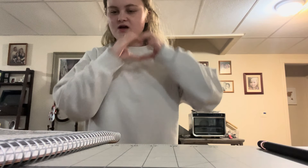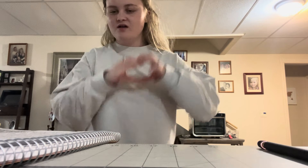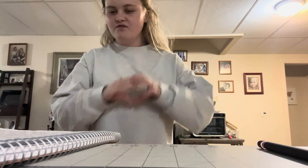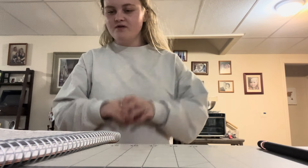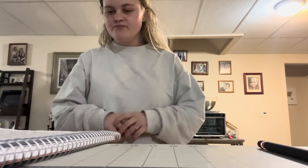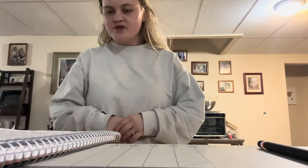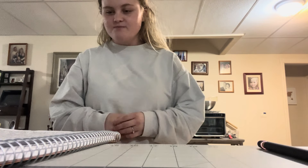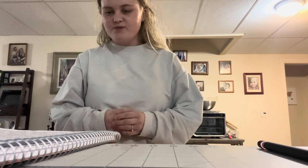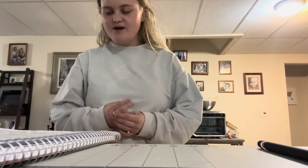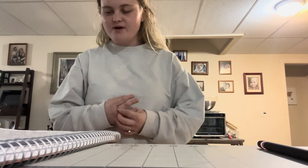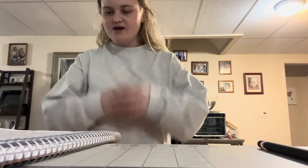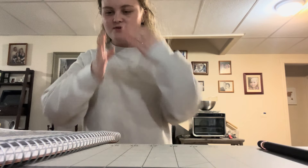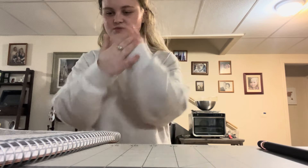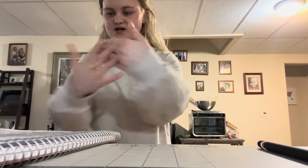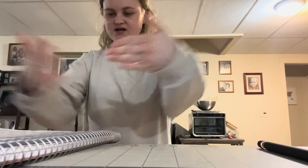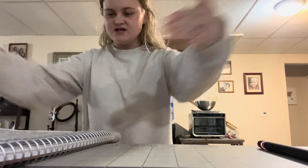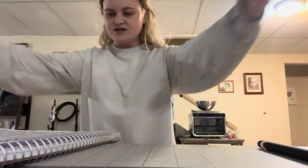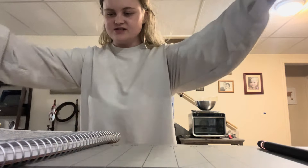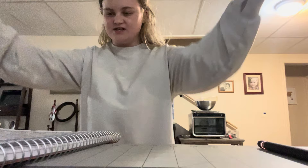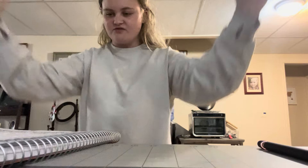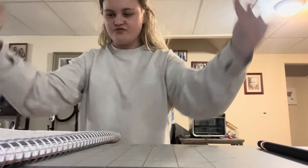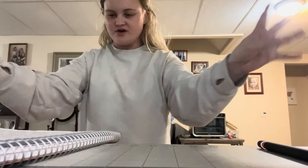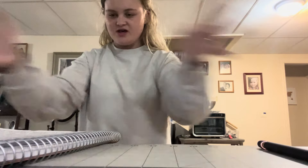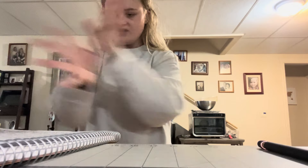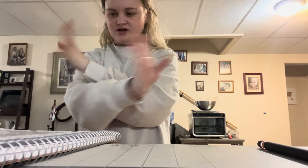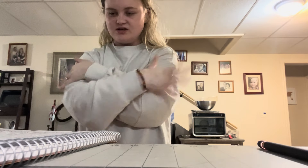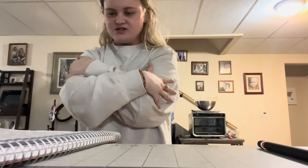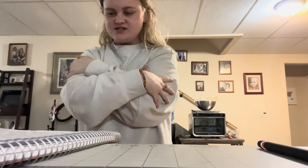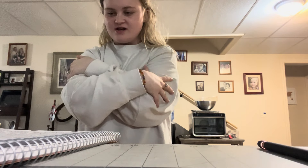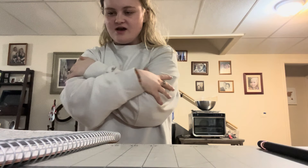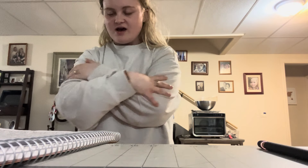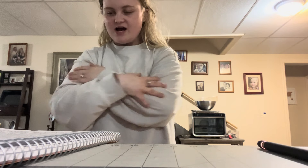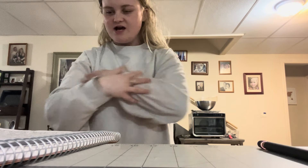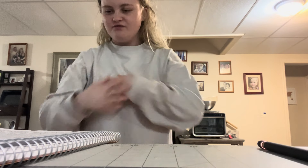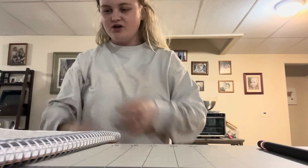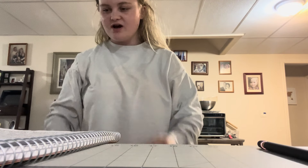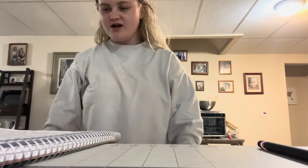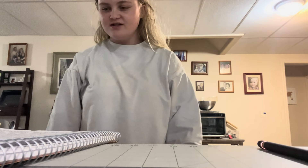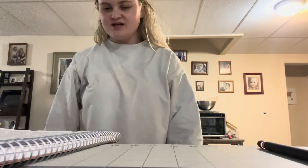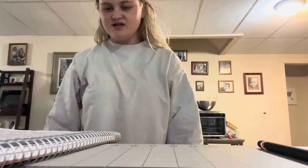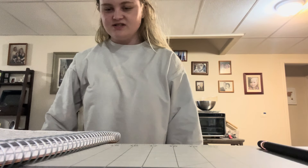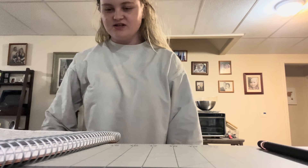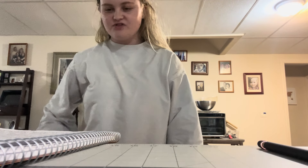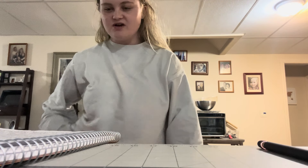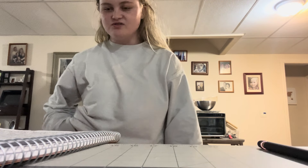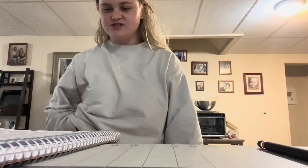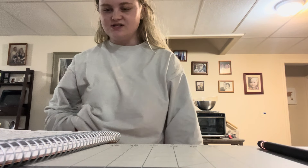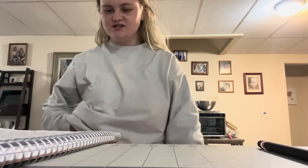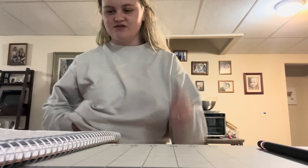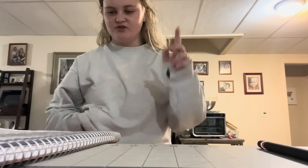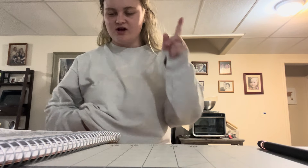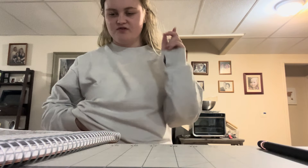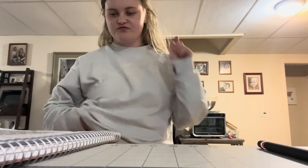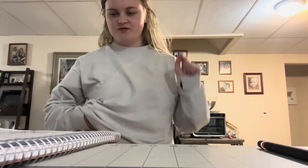love by my amazing fans. I've got tens of thousands of love from